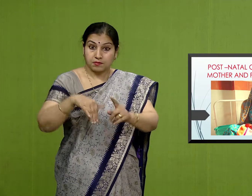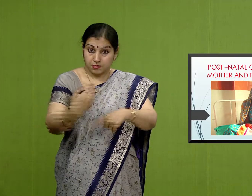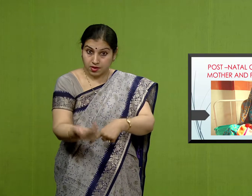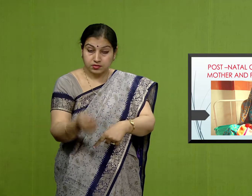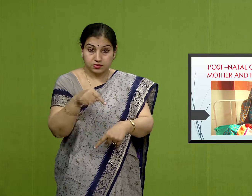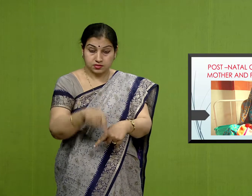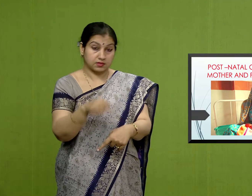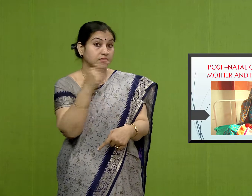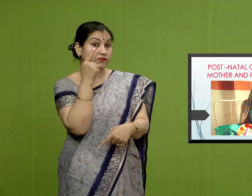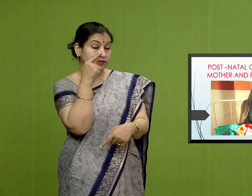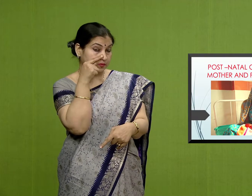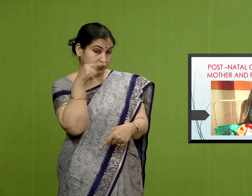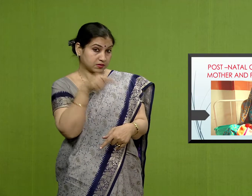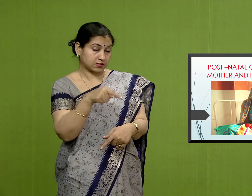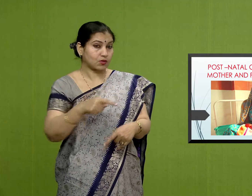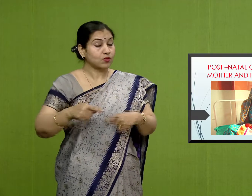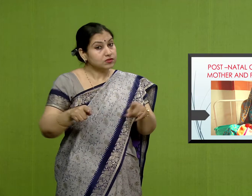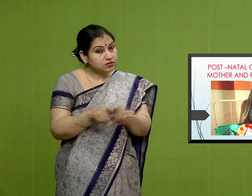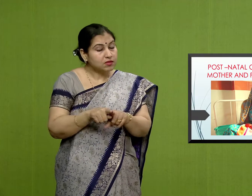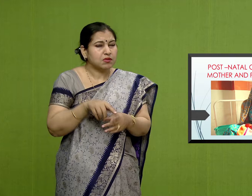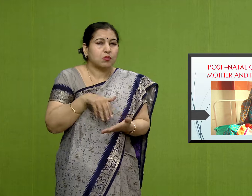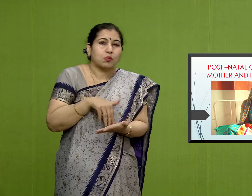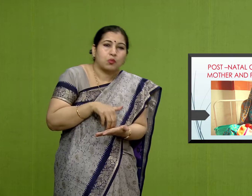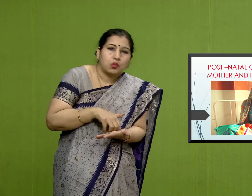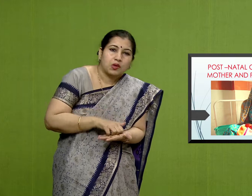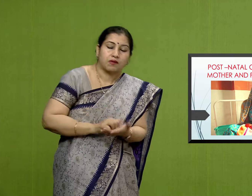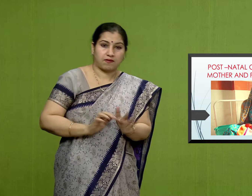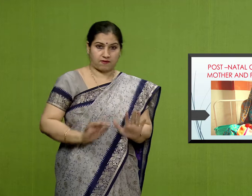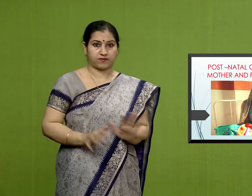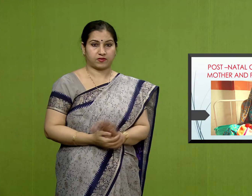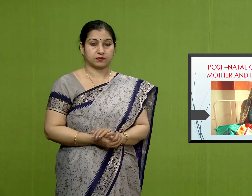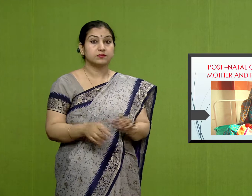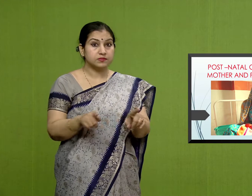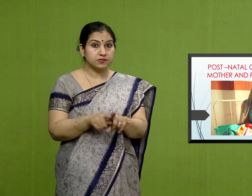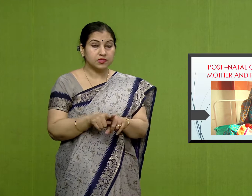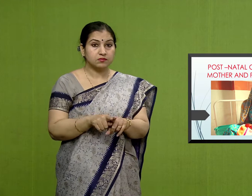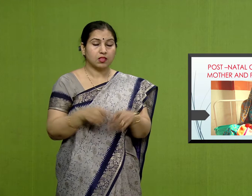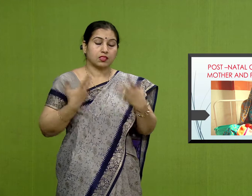woman is also weak and exhausted,